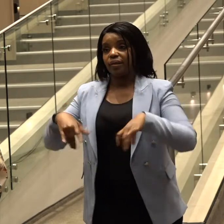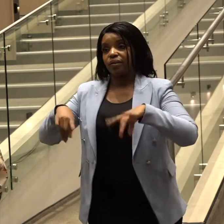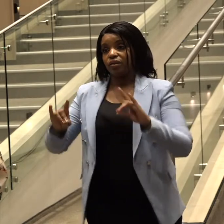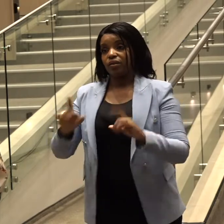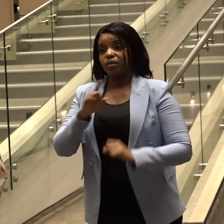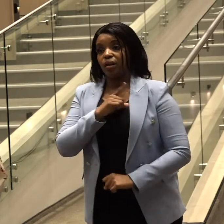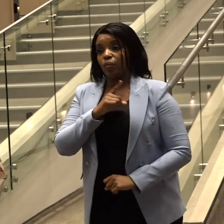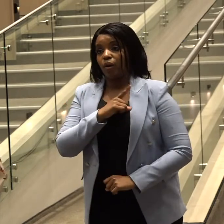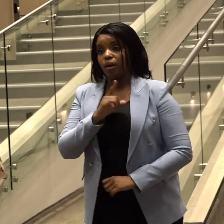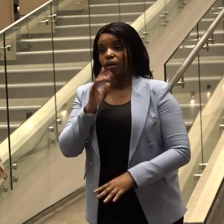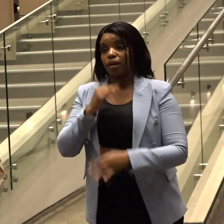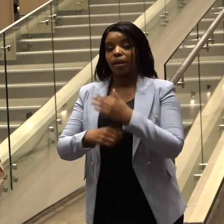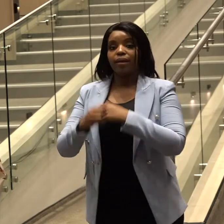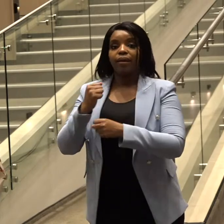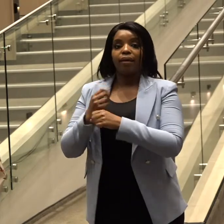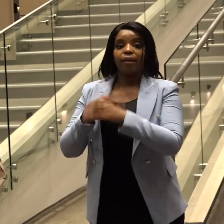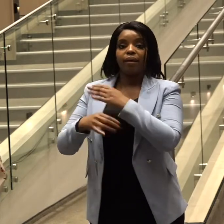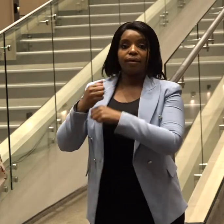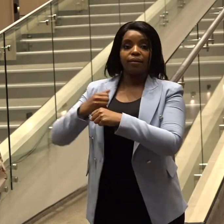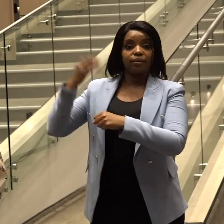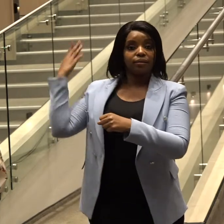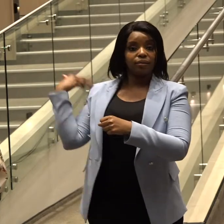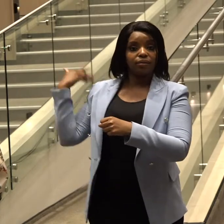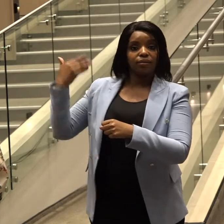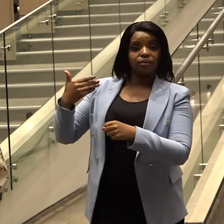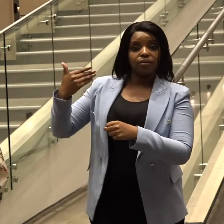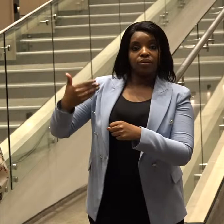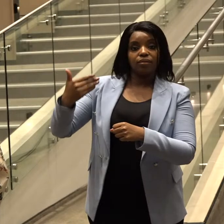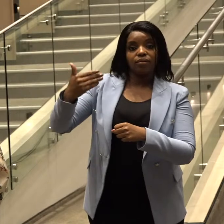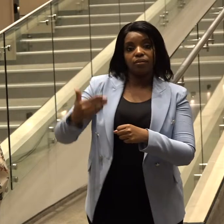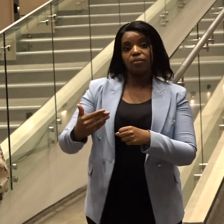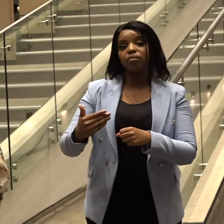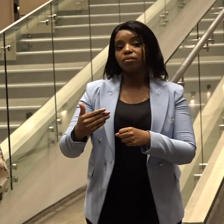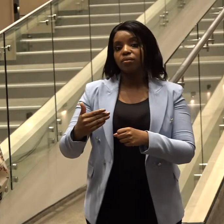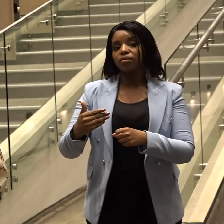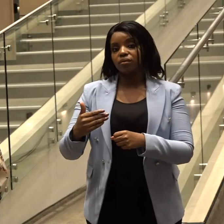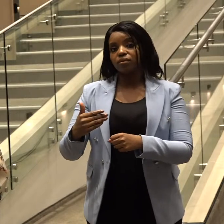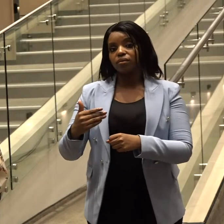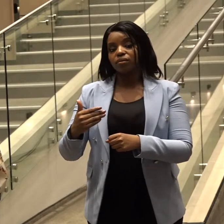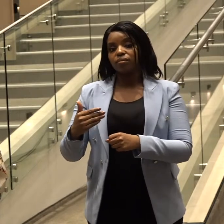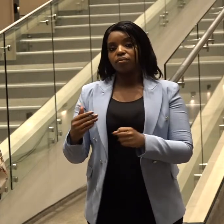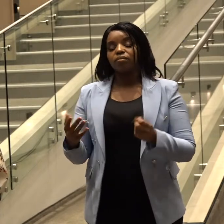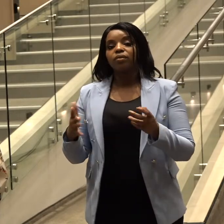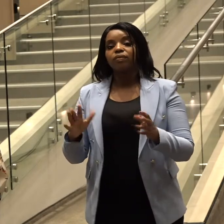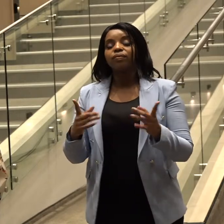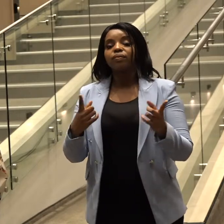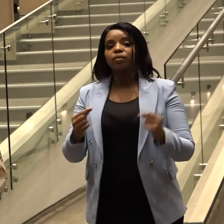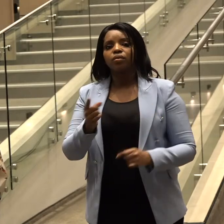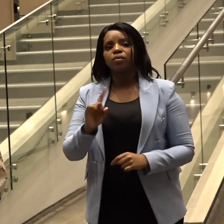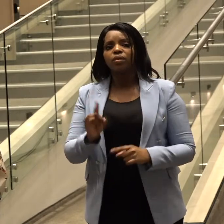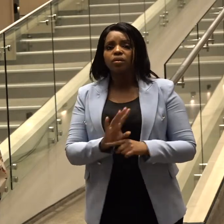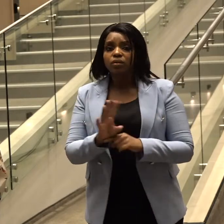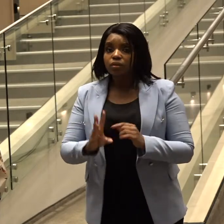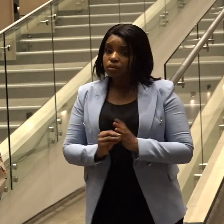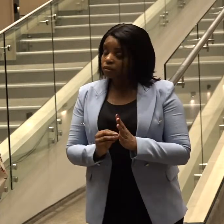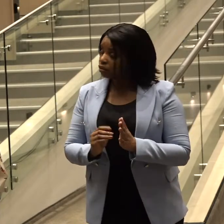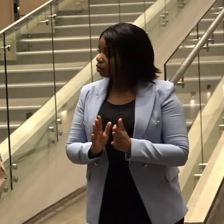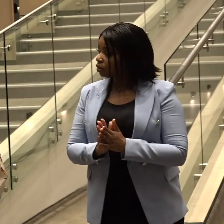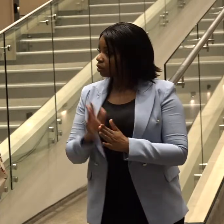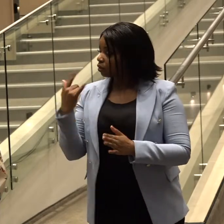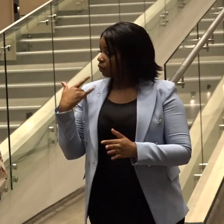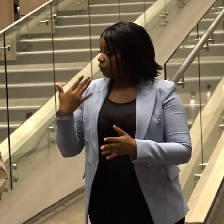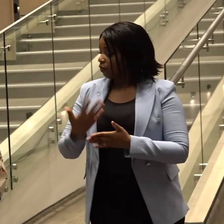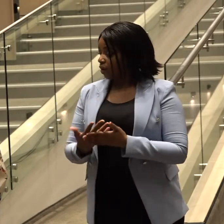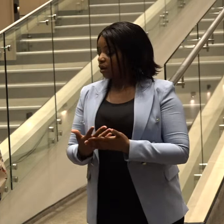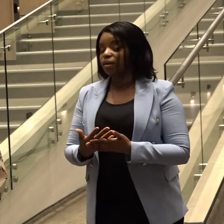over the years the permit fee has been determined arbitrarily and it has so